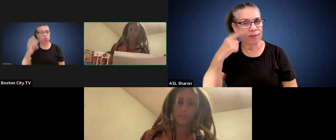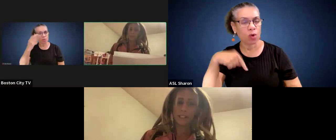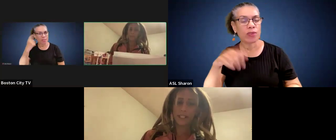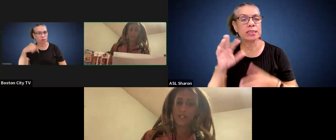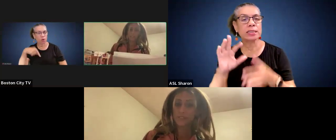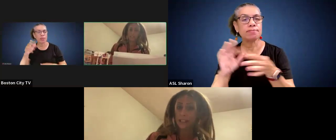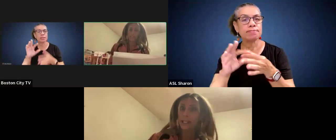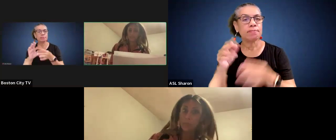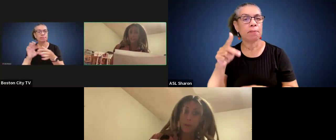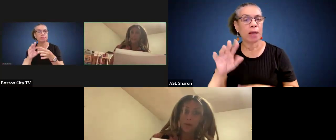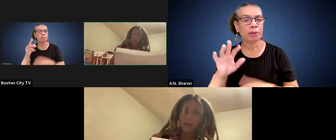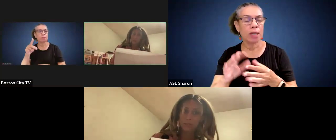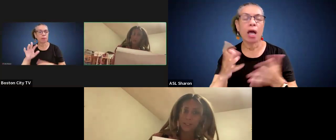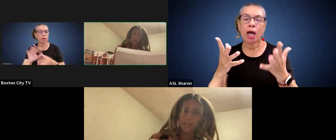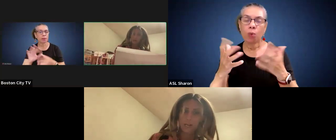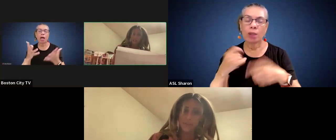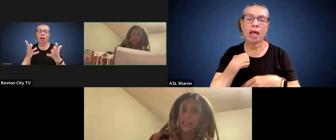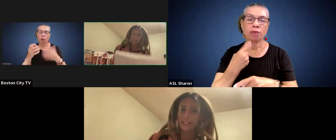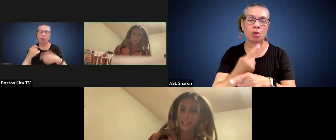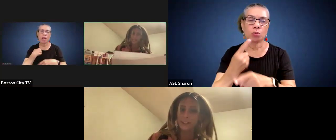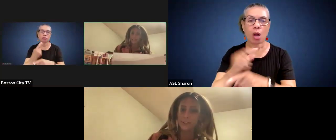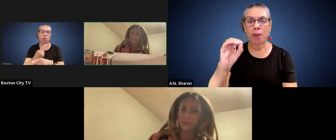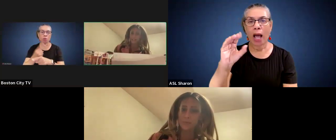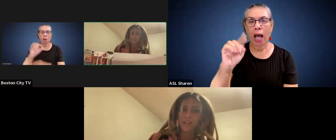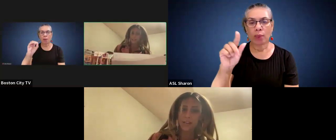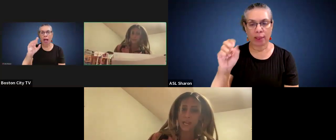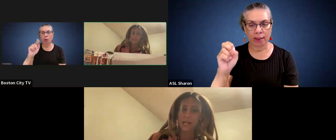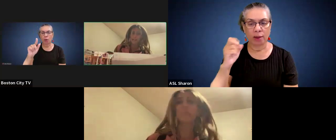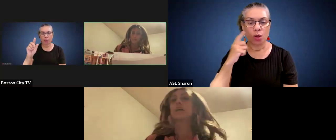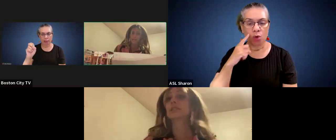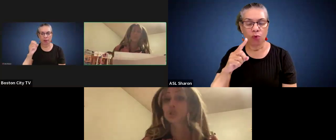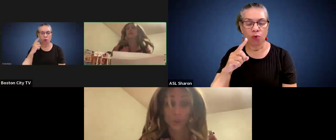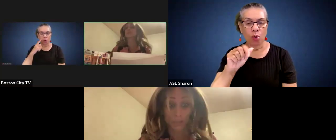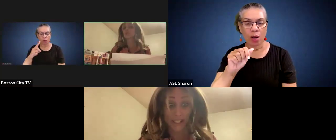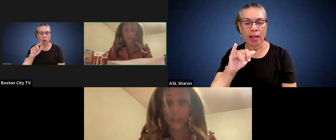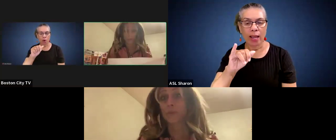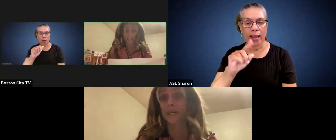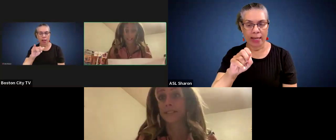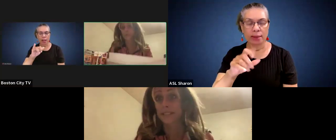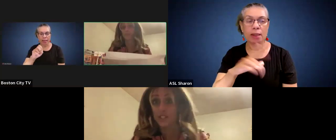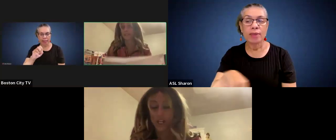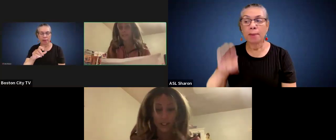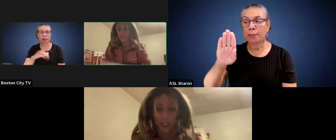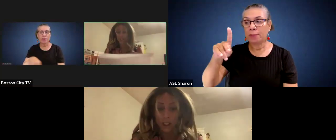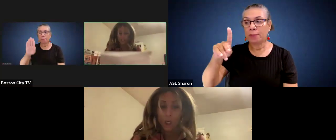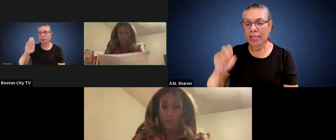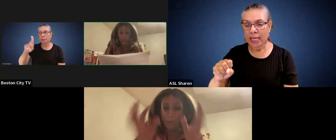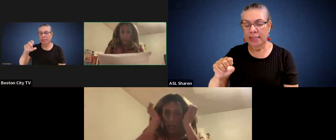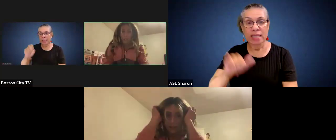is for the intention of seeking a proper outlet of aid in due fact that the Boston School Committee is the BPS